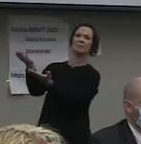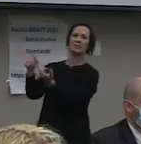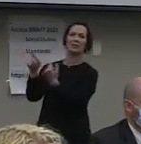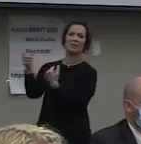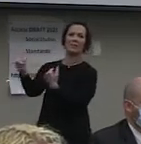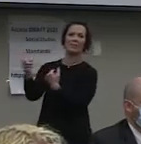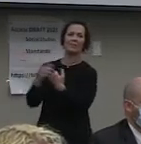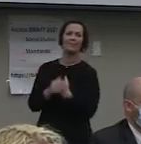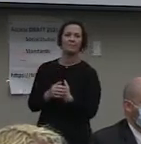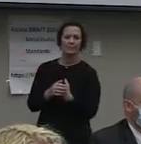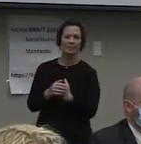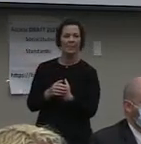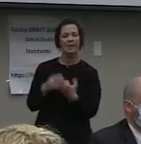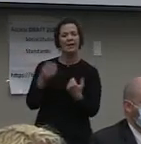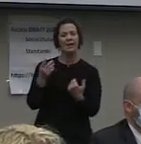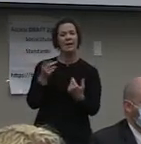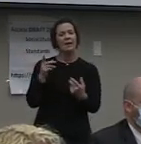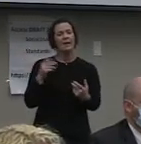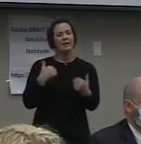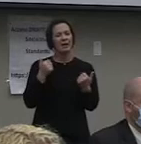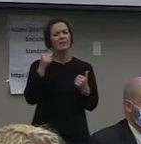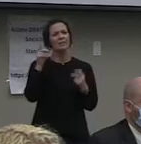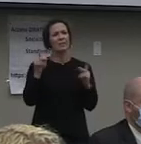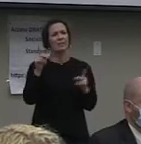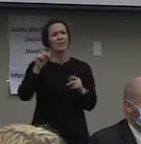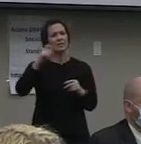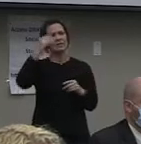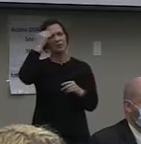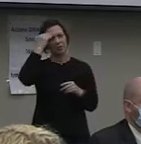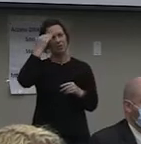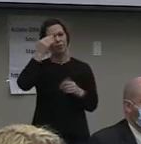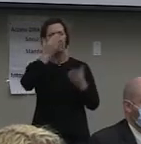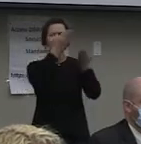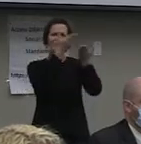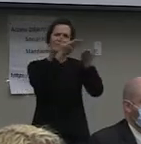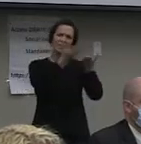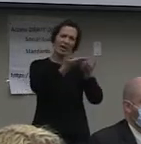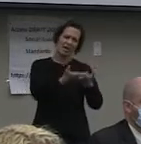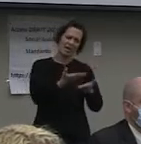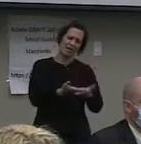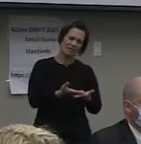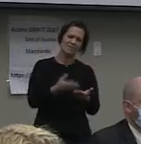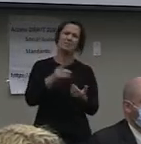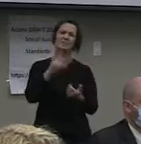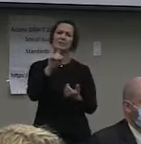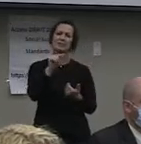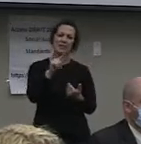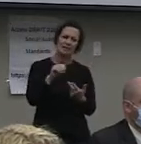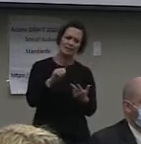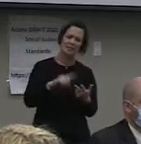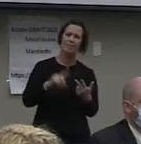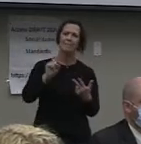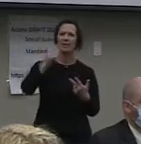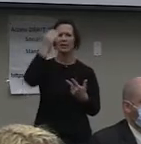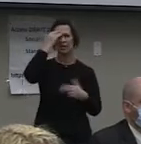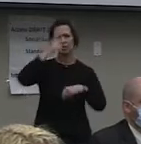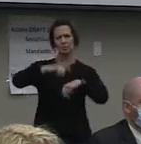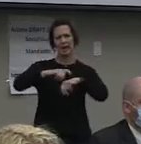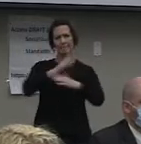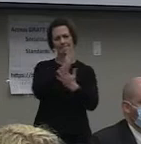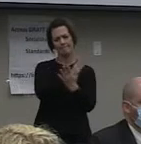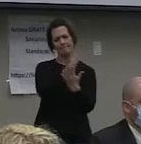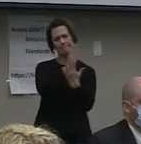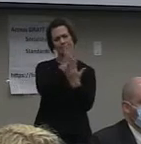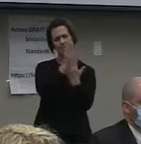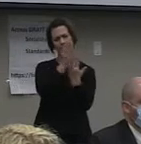pictures. And our young people need to not only have facts to recite, dates, I think they need to know the timeline, but they will remember